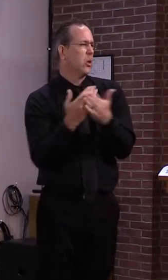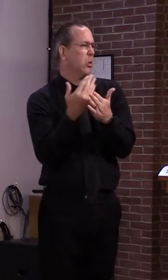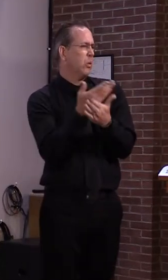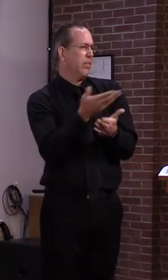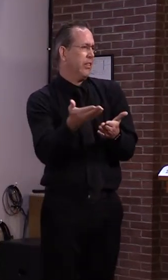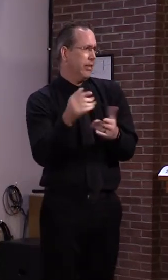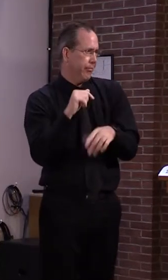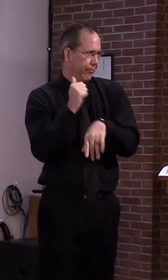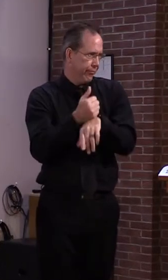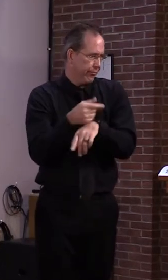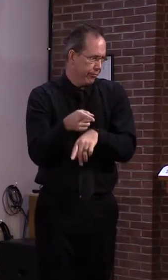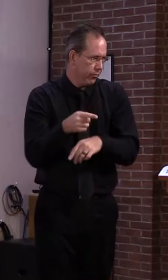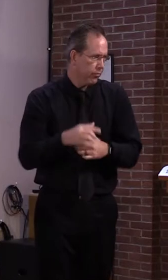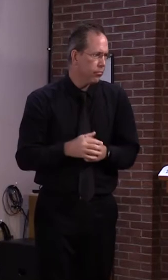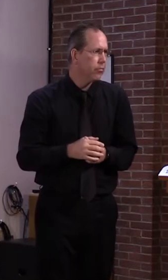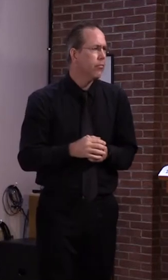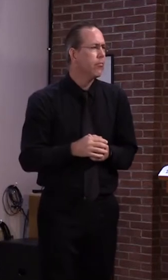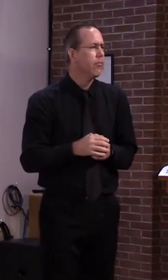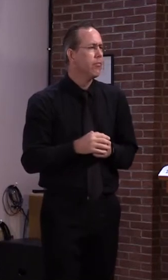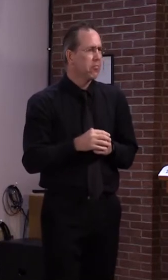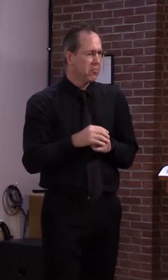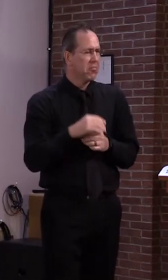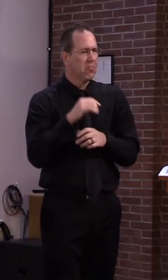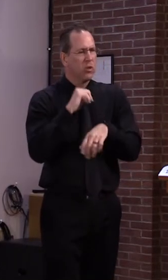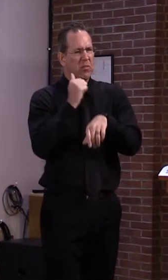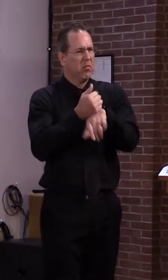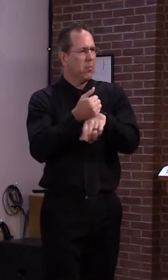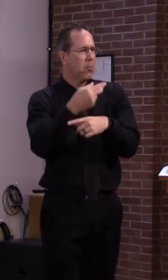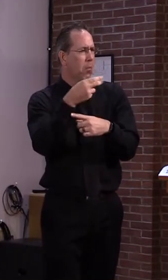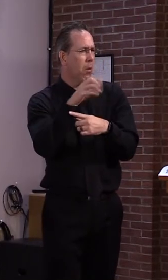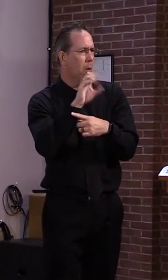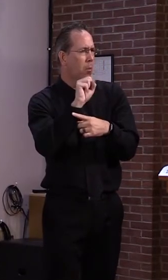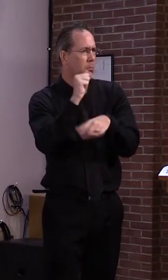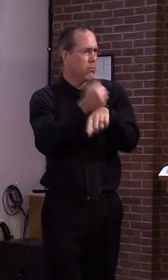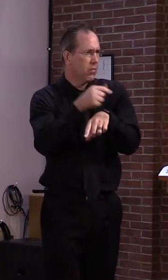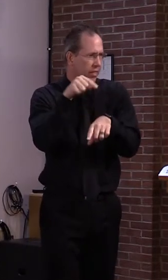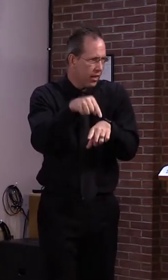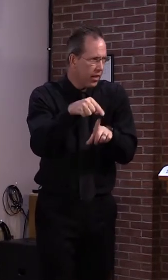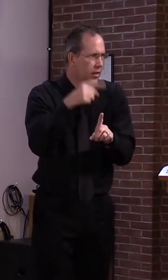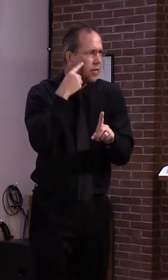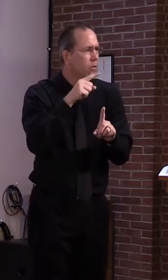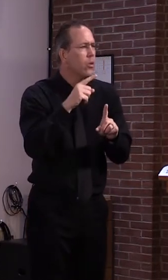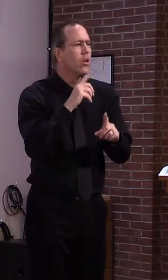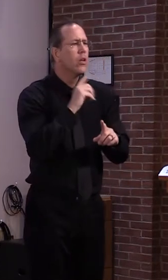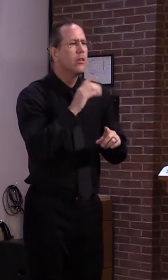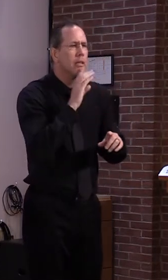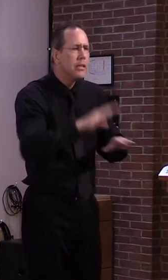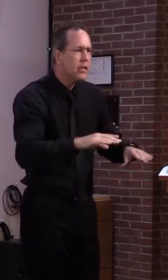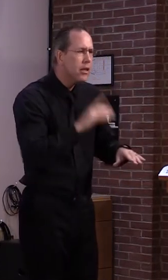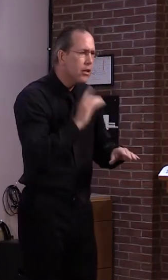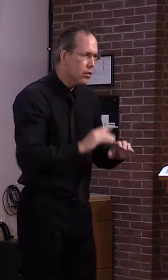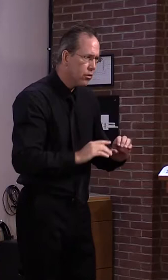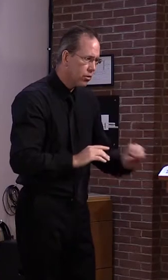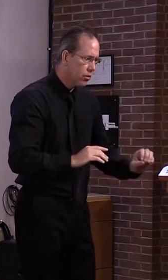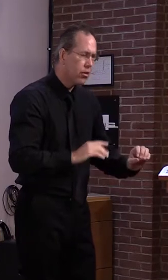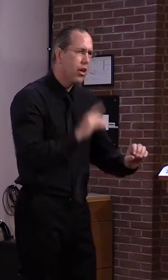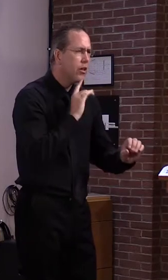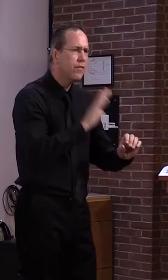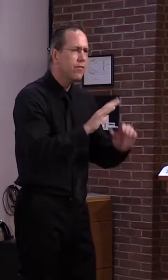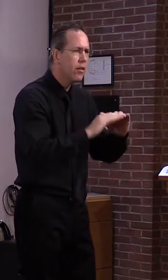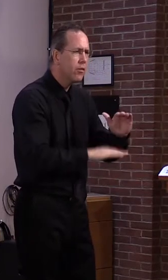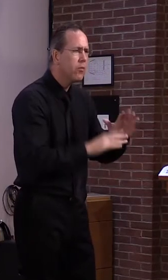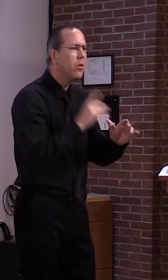set up before and setting it up for school age children during school